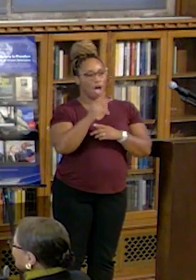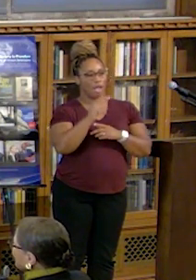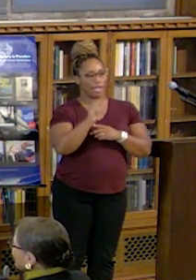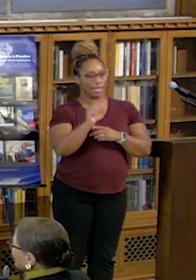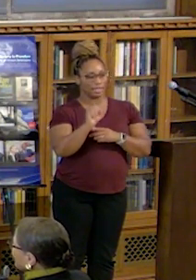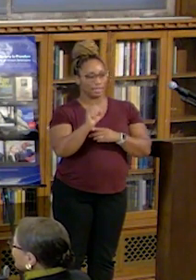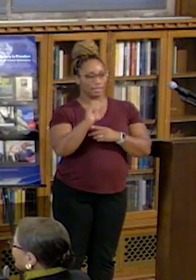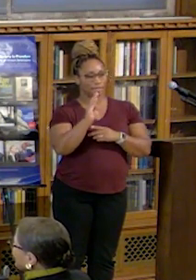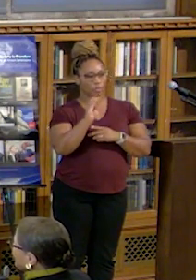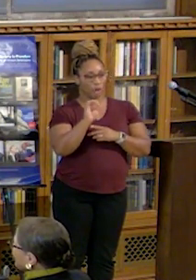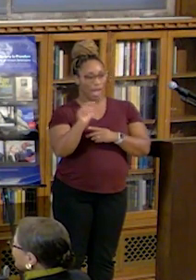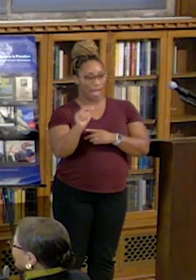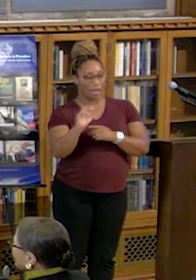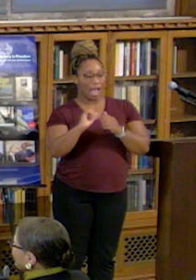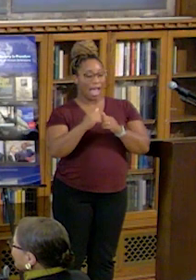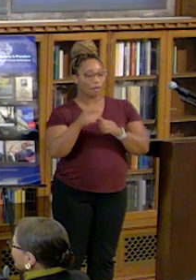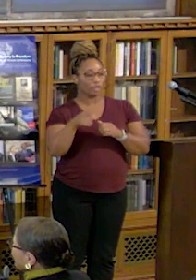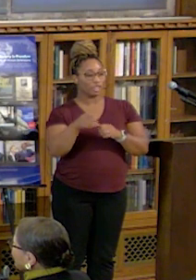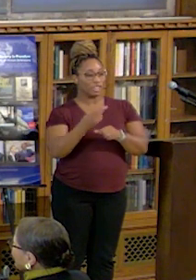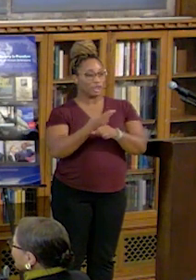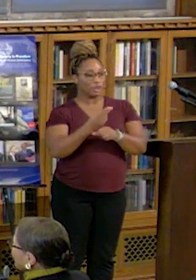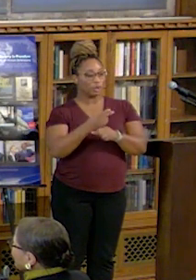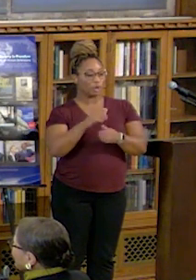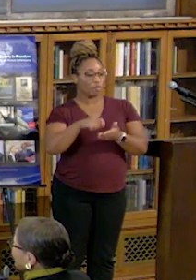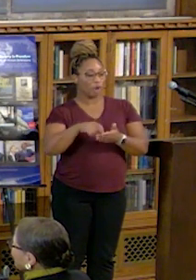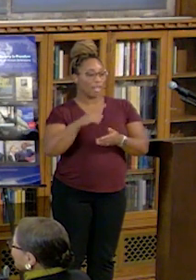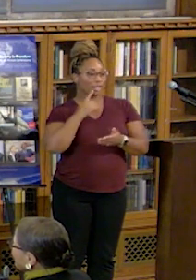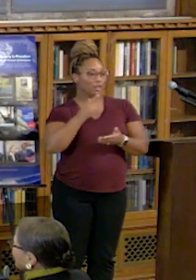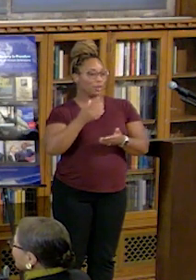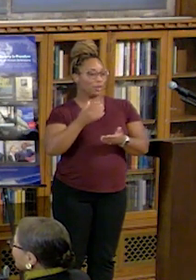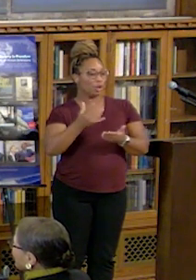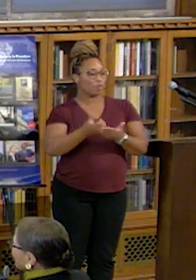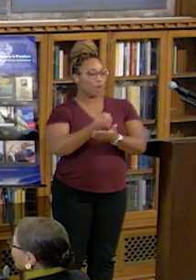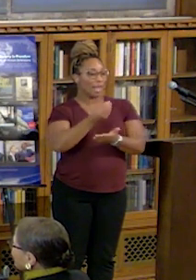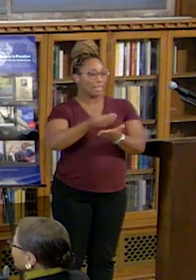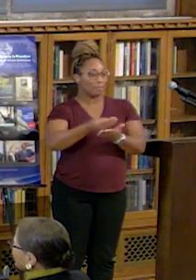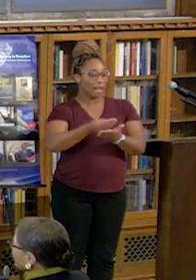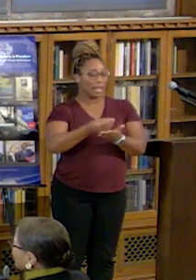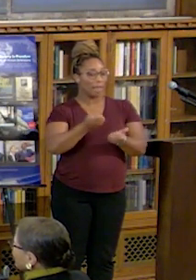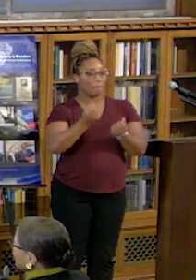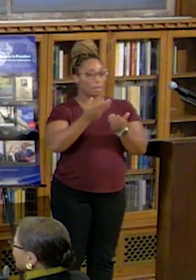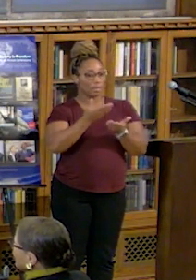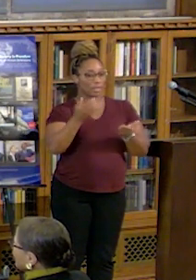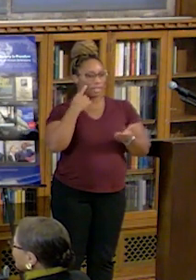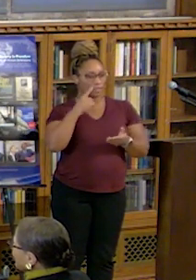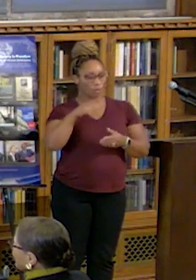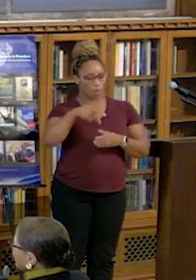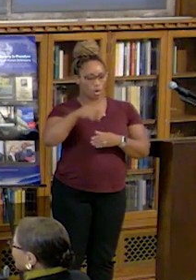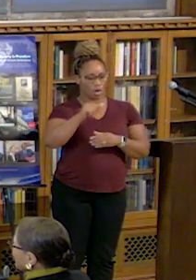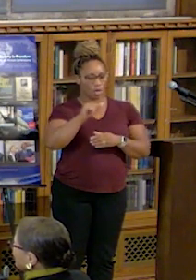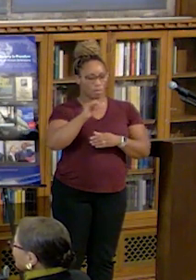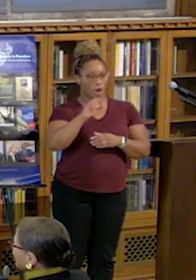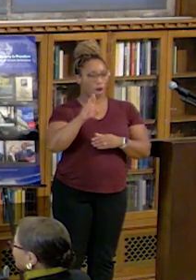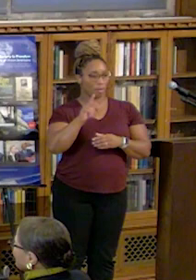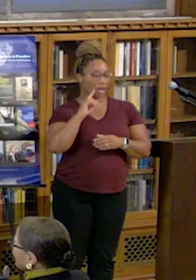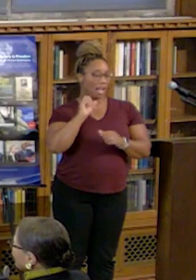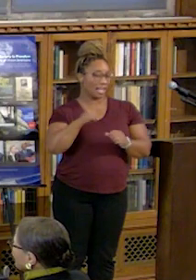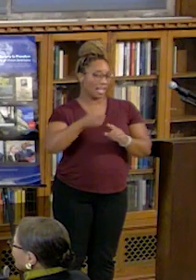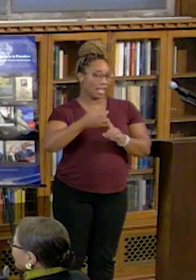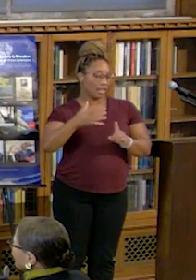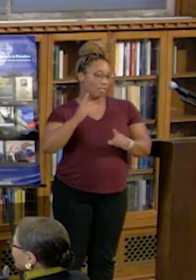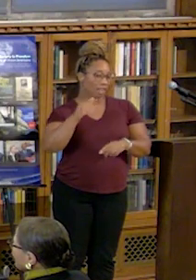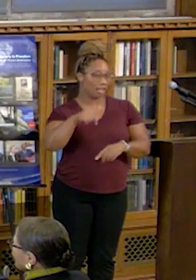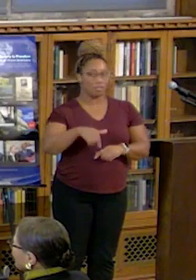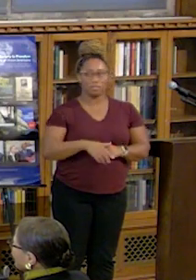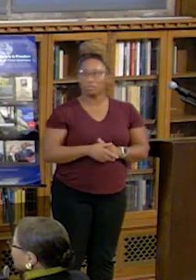writings in order to fundra and do the multiple things she did for Palmer and I can talk about that a little more